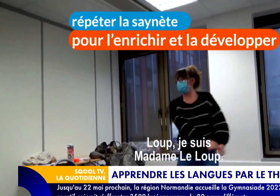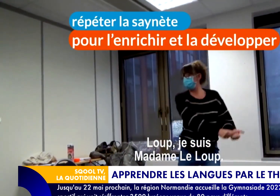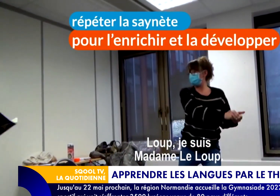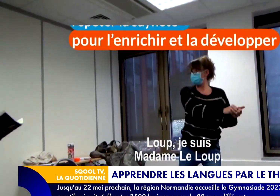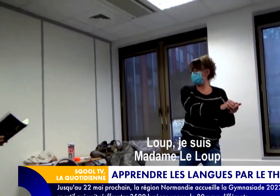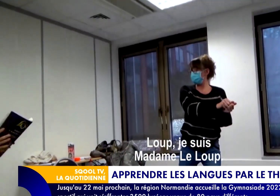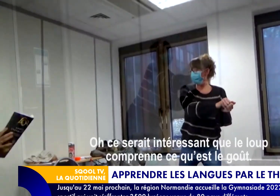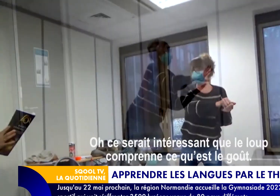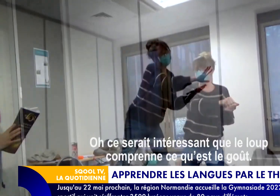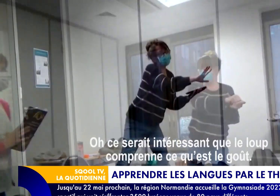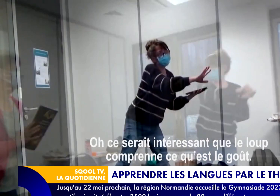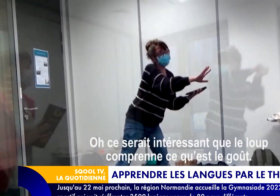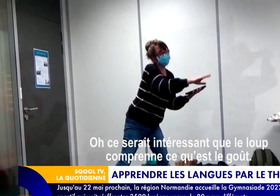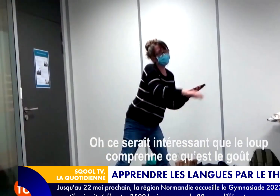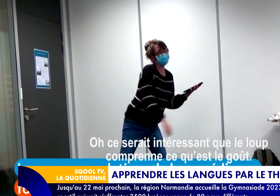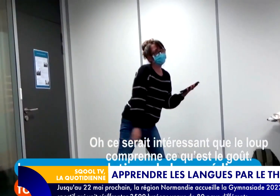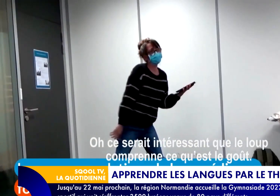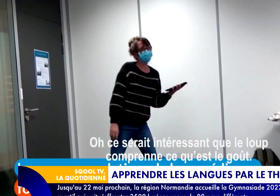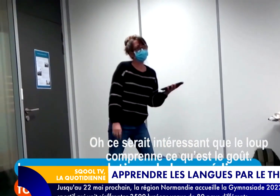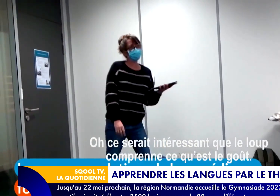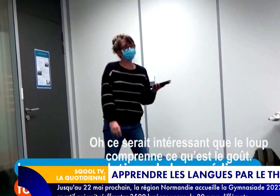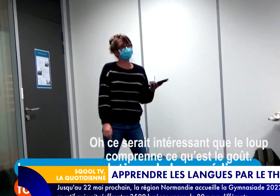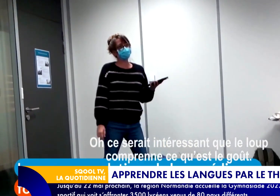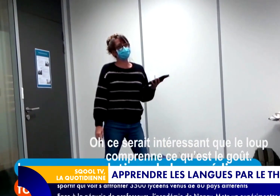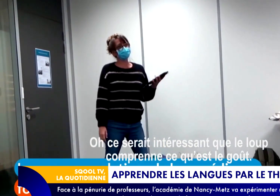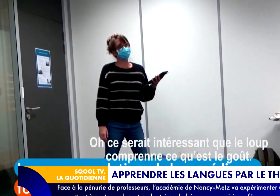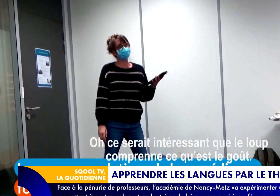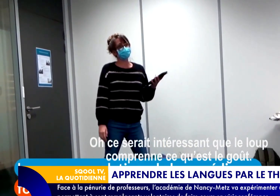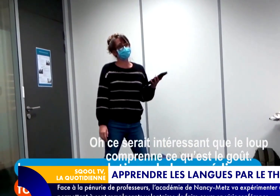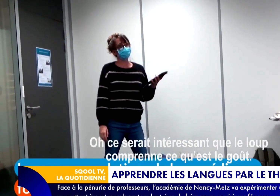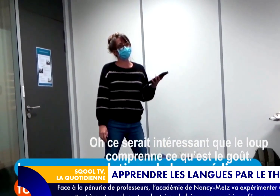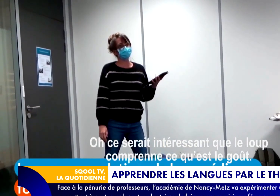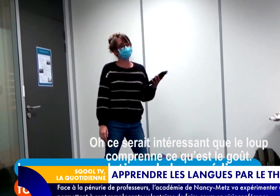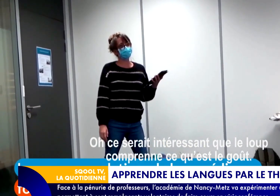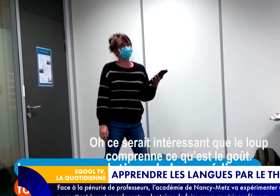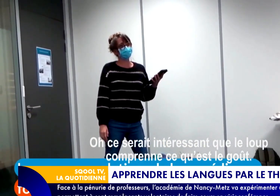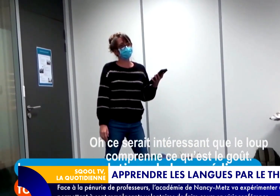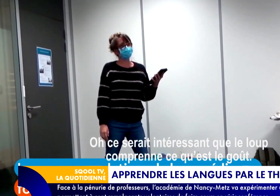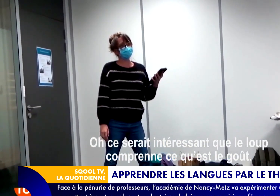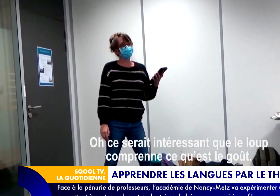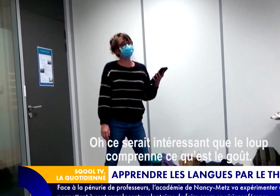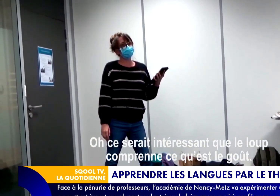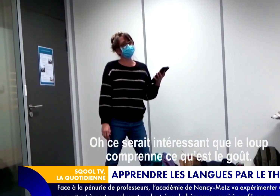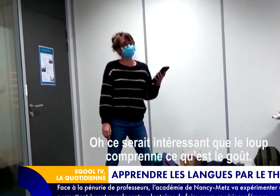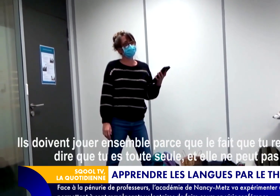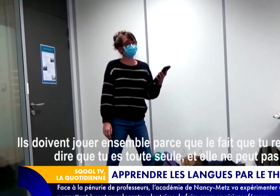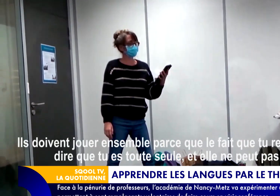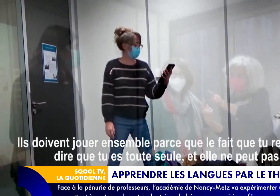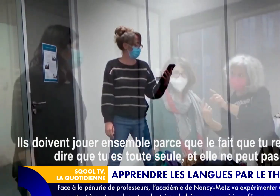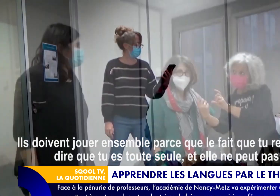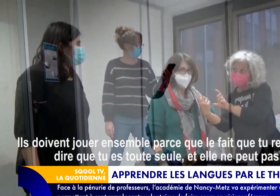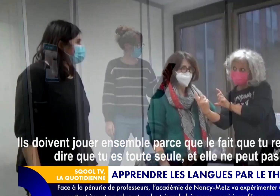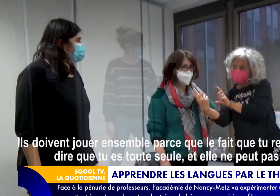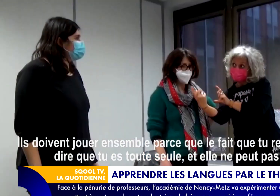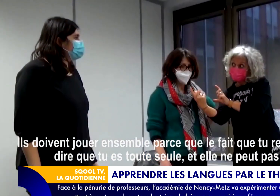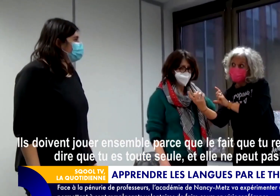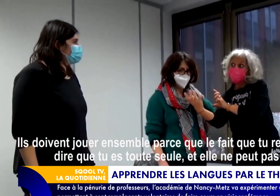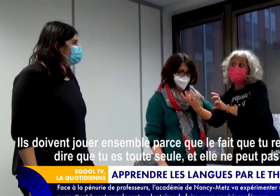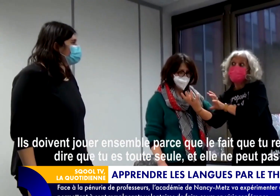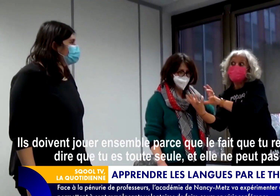Mrs. Wolf. Oh, it would be interesting. The wolf understand tastes. They have to play